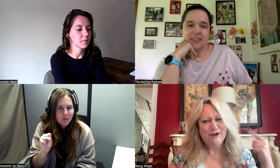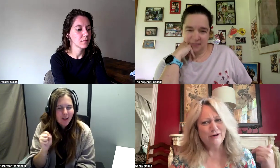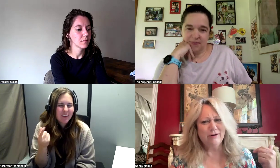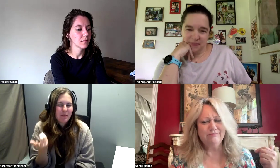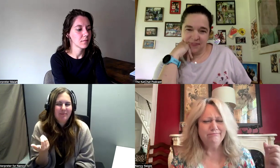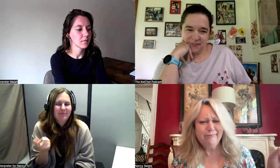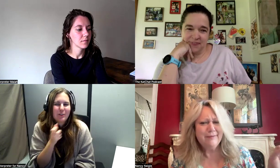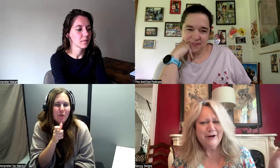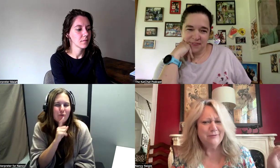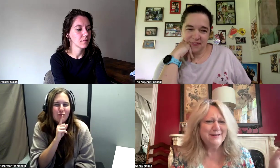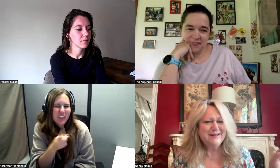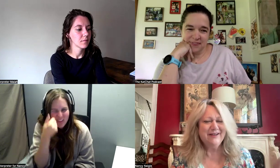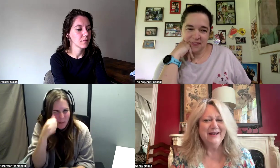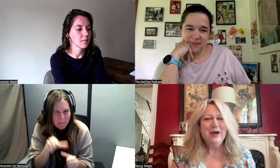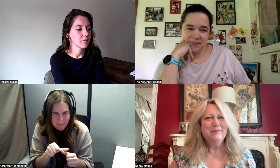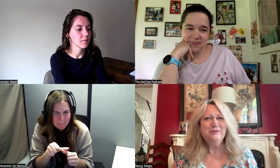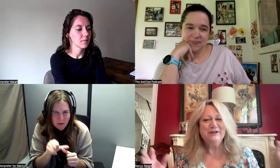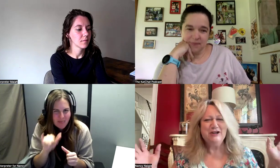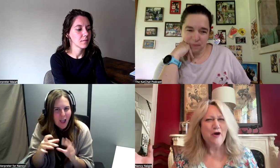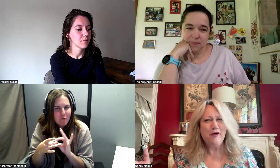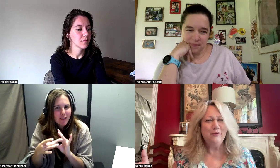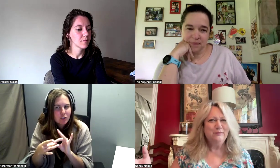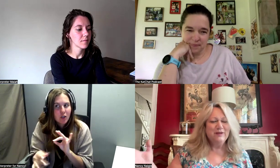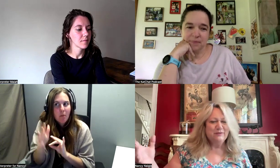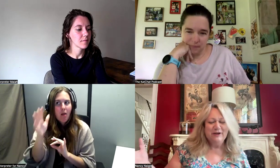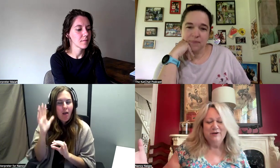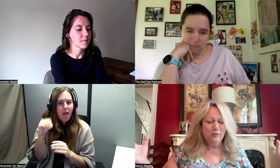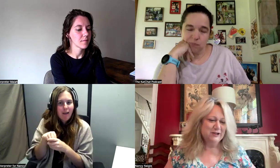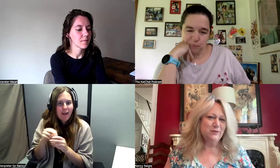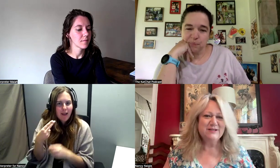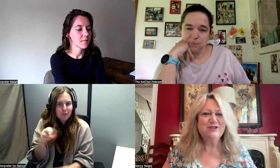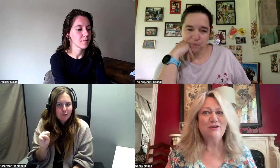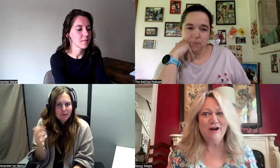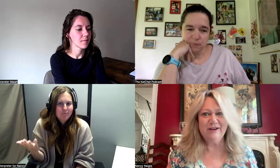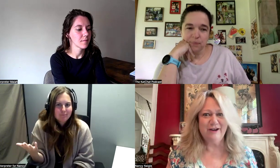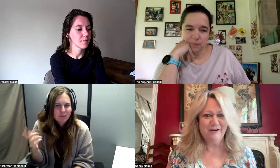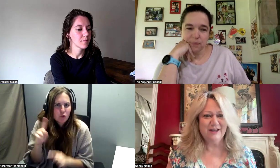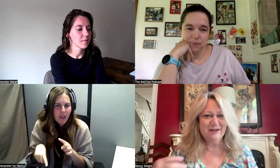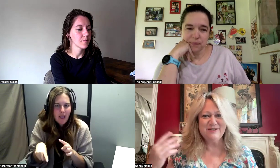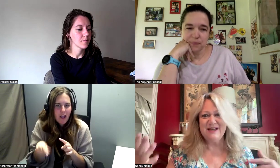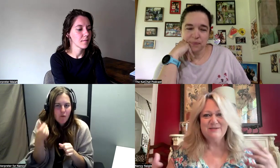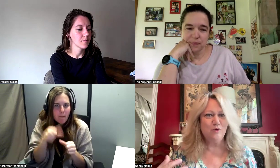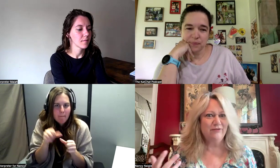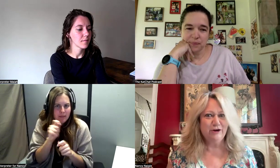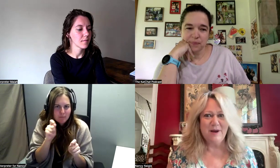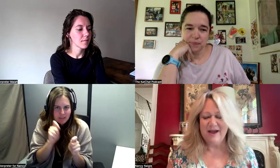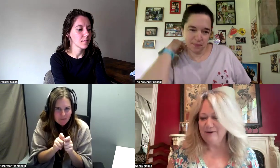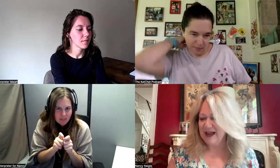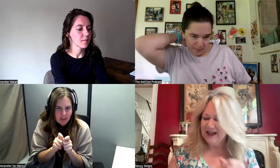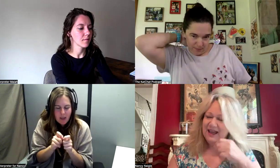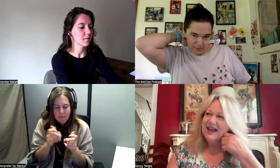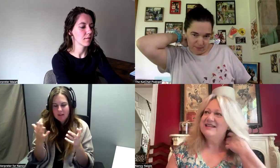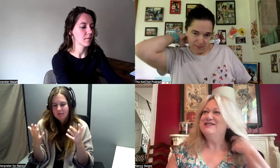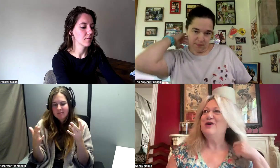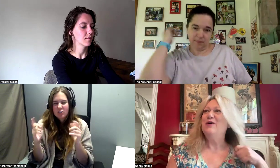you remember your memory or piece of it. You don't really know what the real whole picture was. It was so long ago that those things morph in your mind,